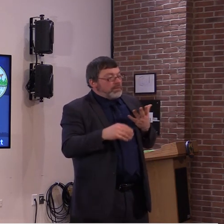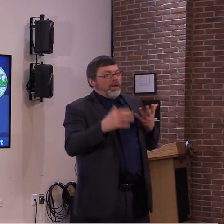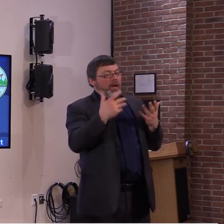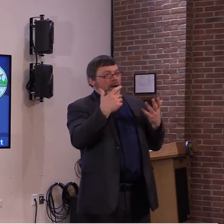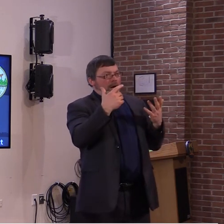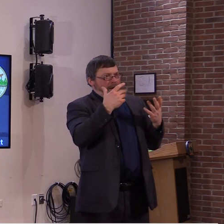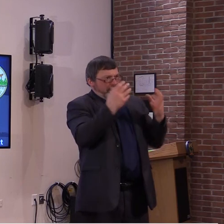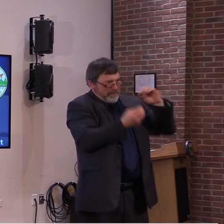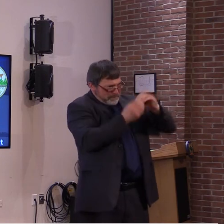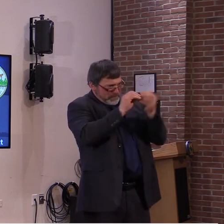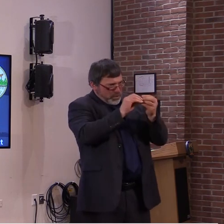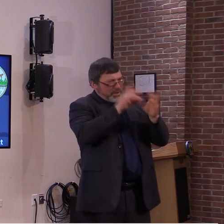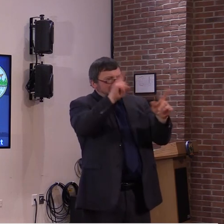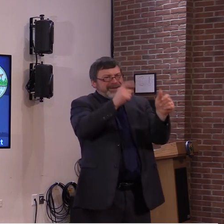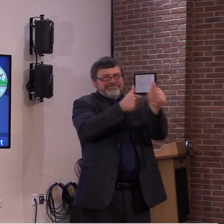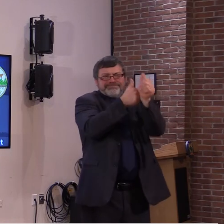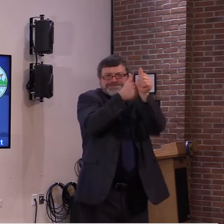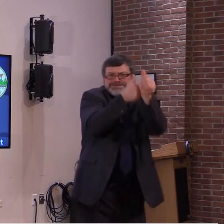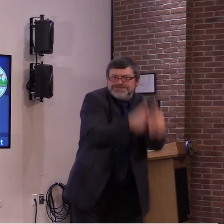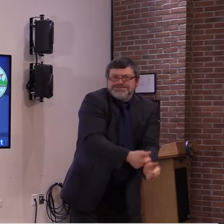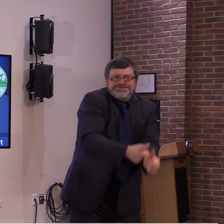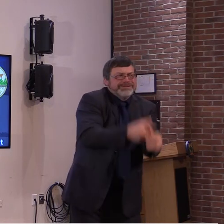Do you anticipate